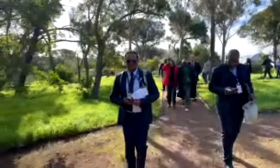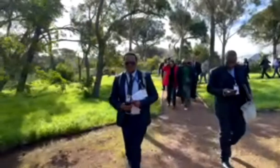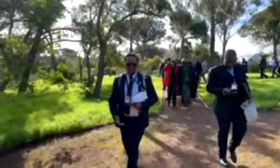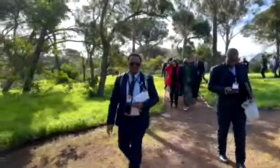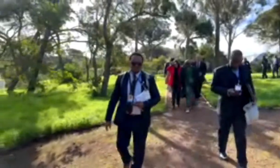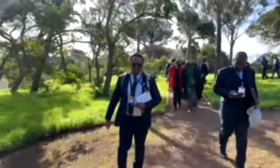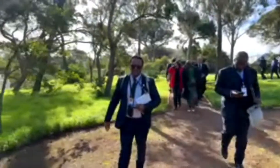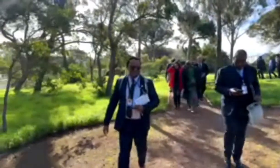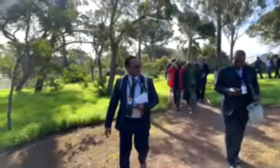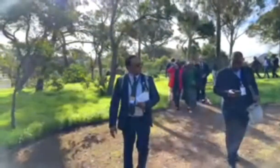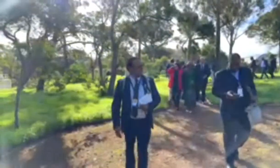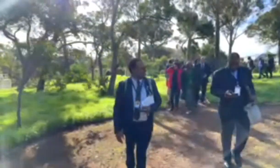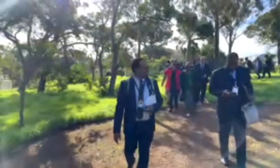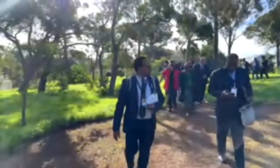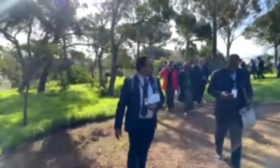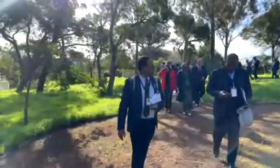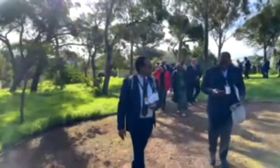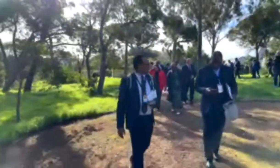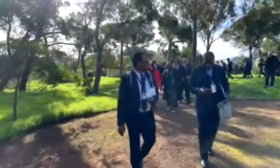It's fine with the picture.